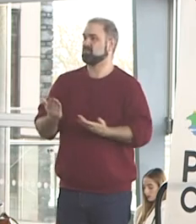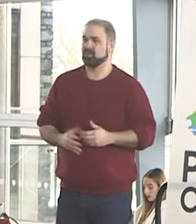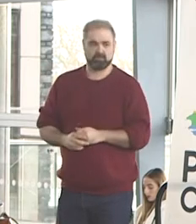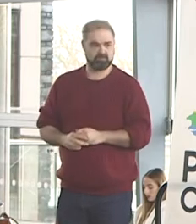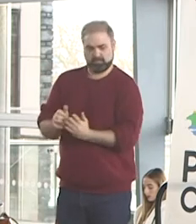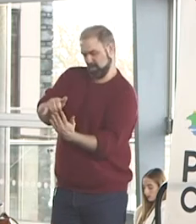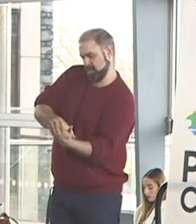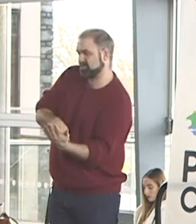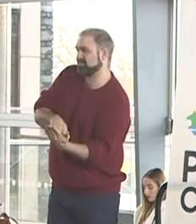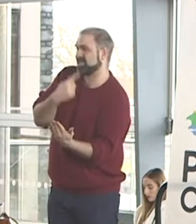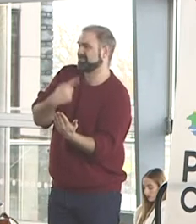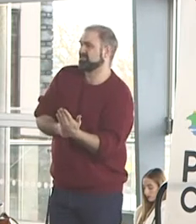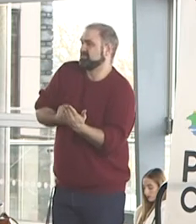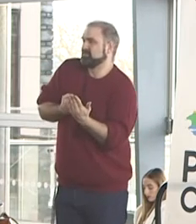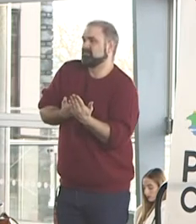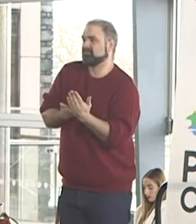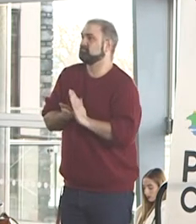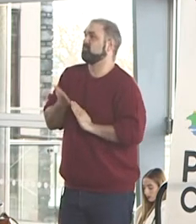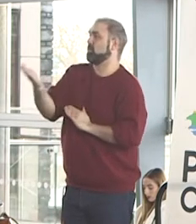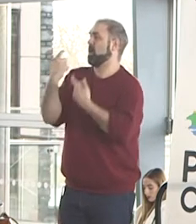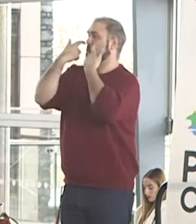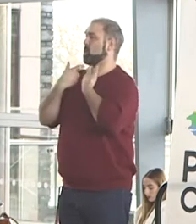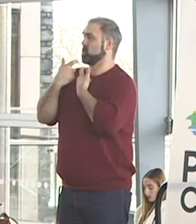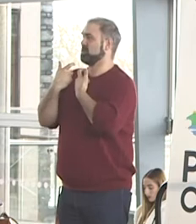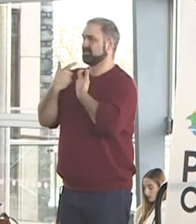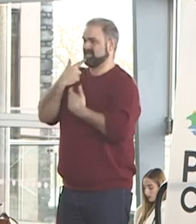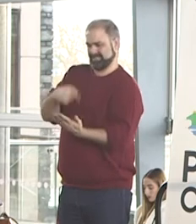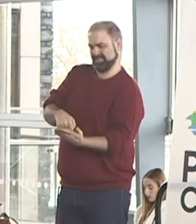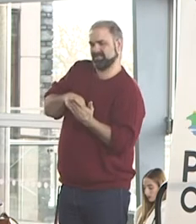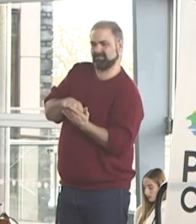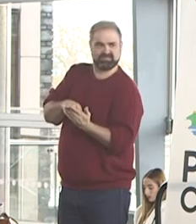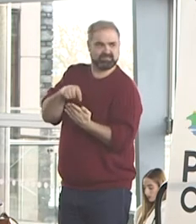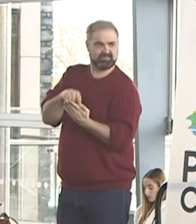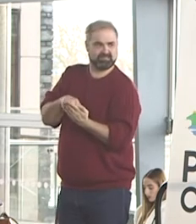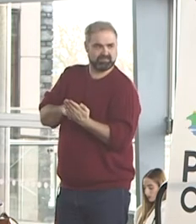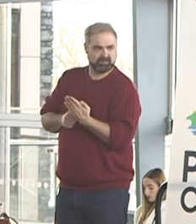notes that actually went to the court. It says here,